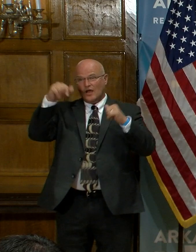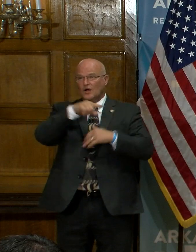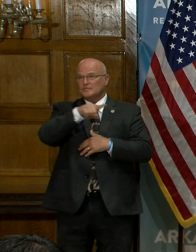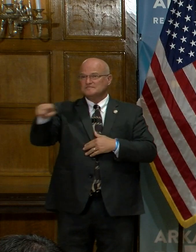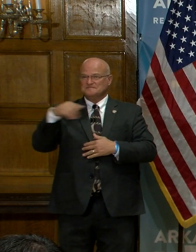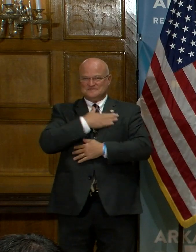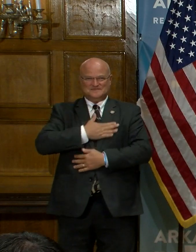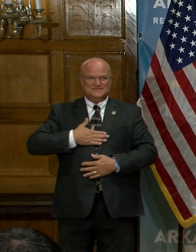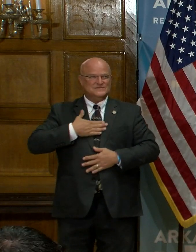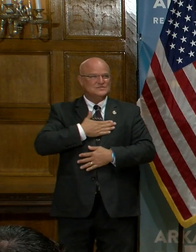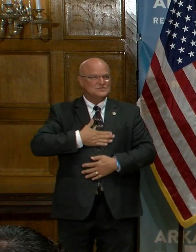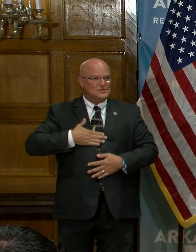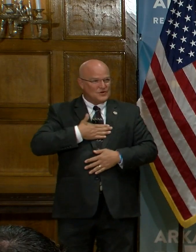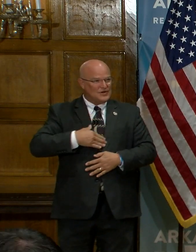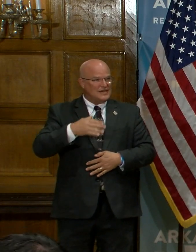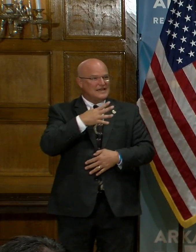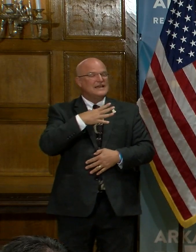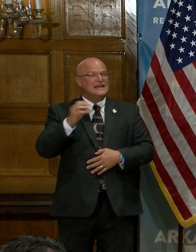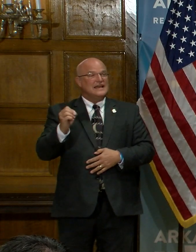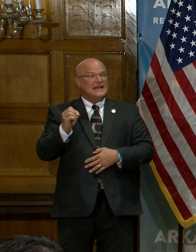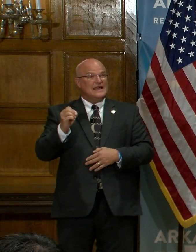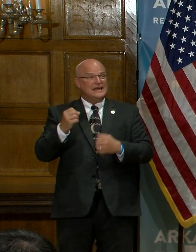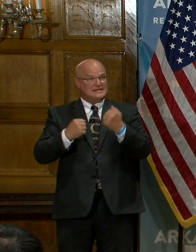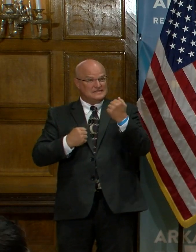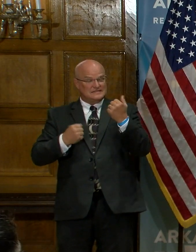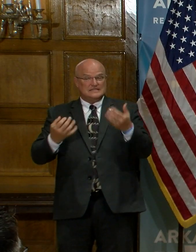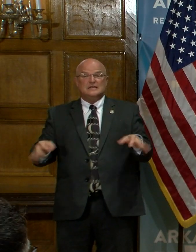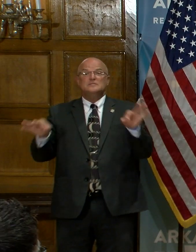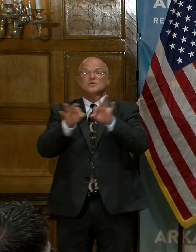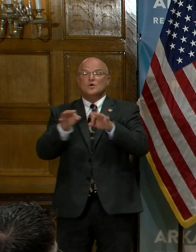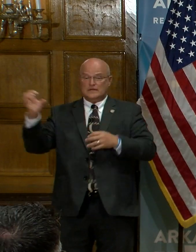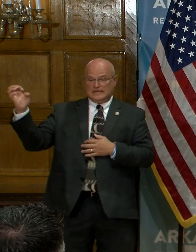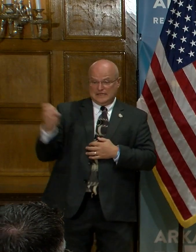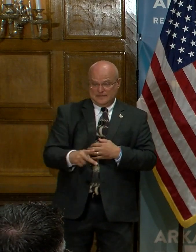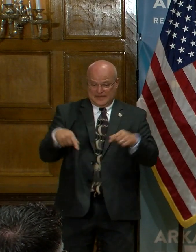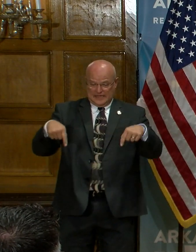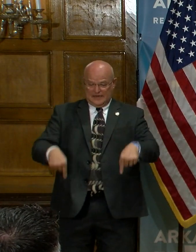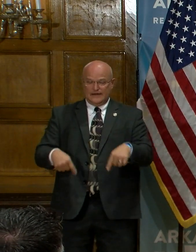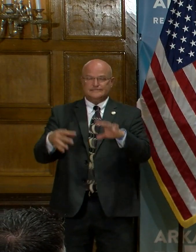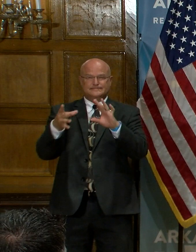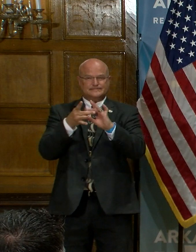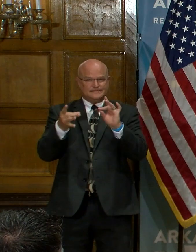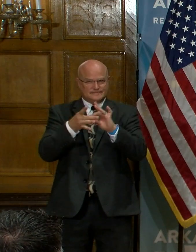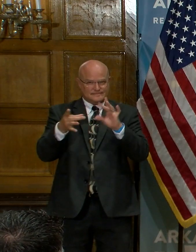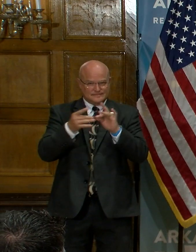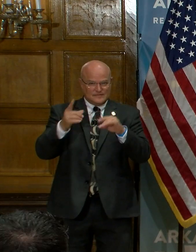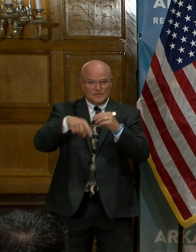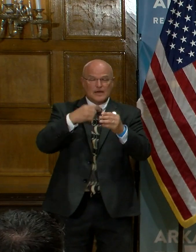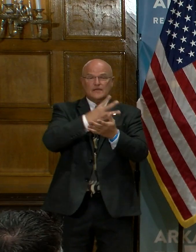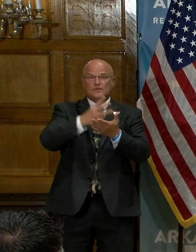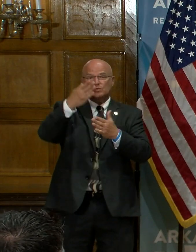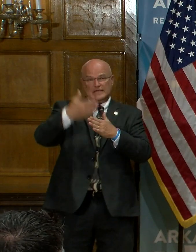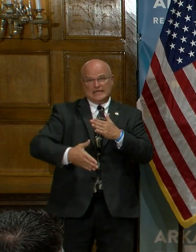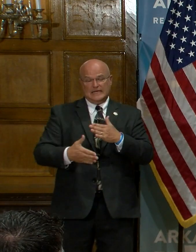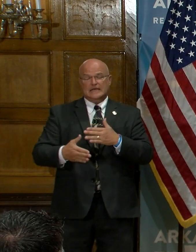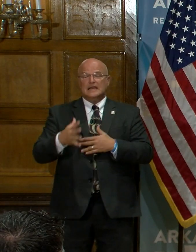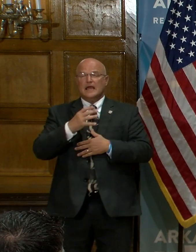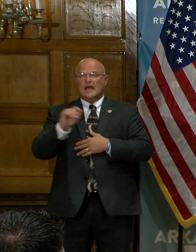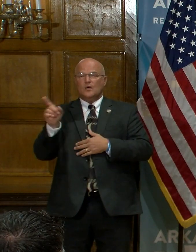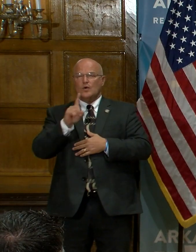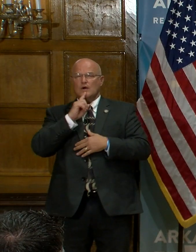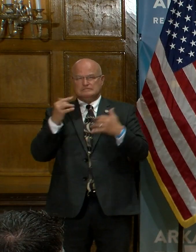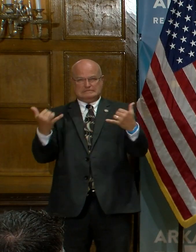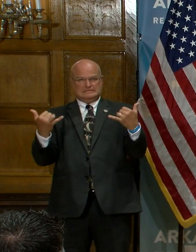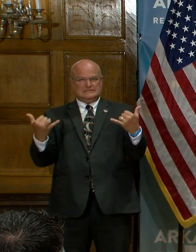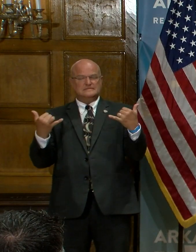everybody enjoyed, and it's important to come back here and talk about the results over the weekend and where we